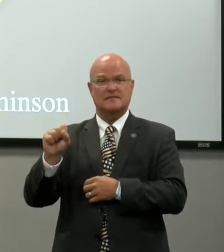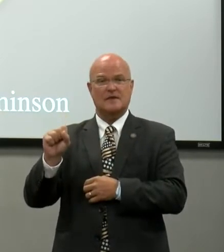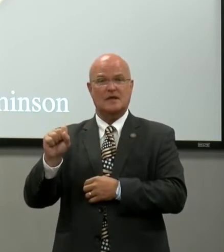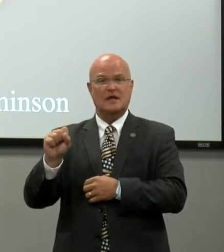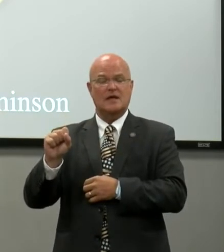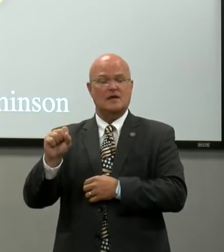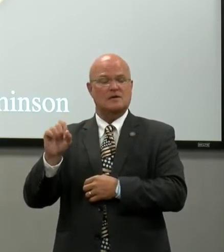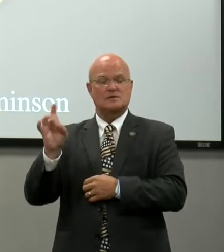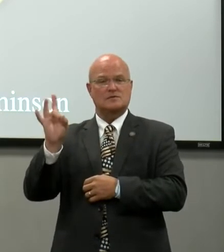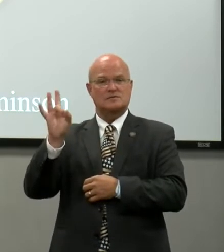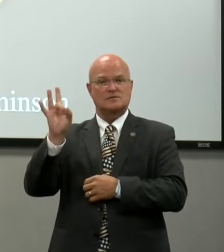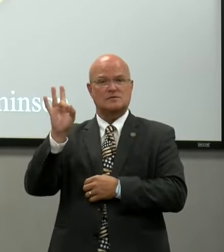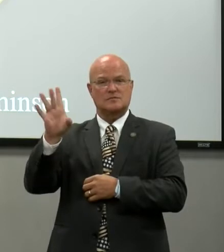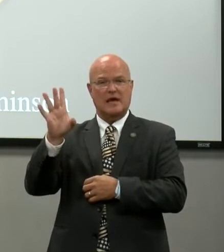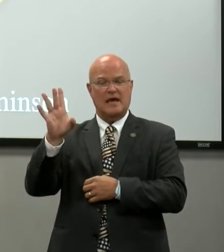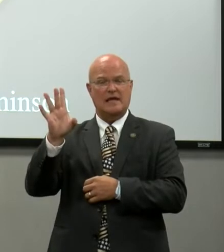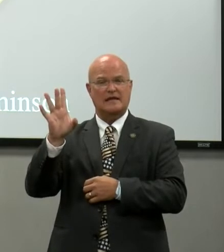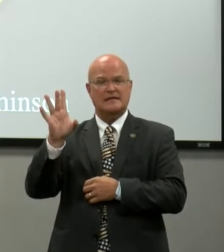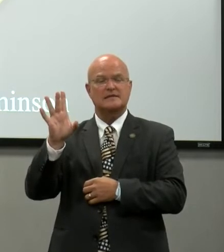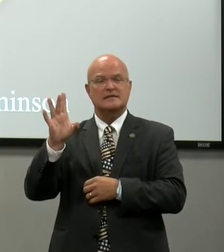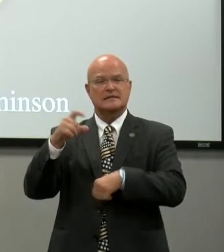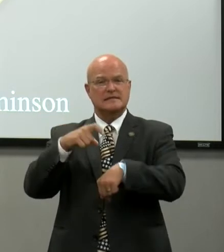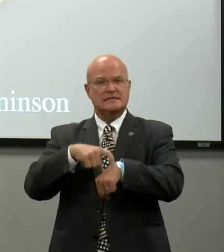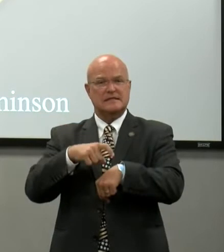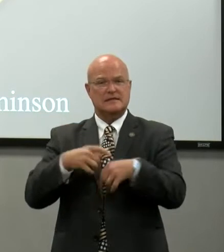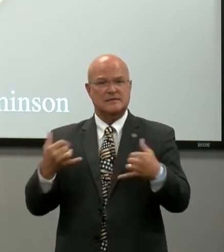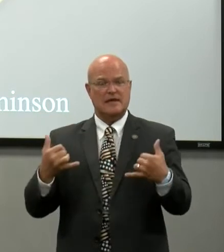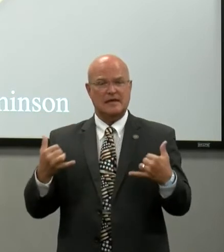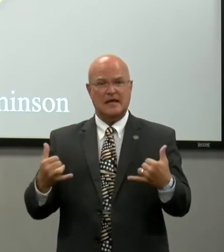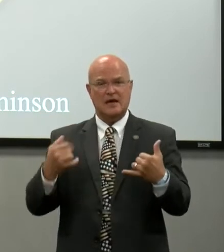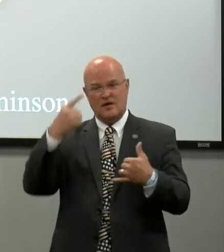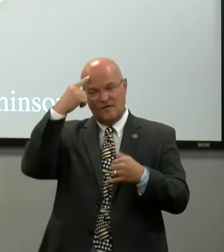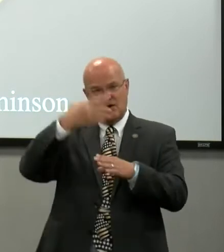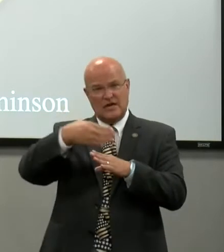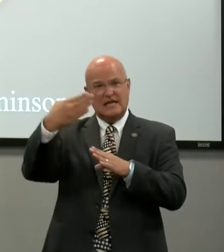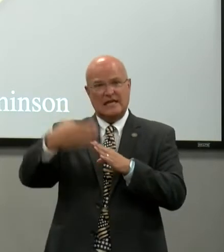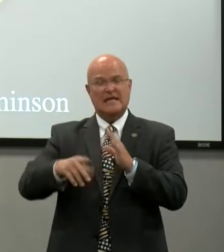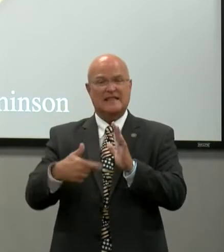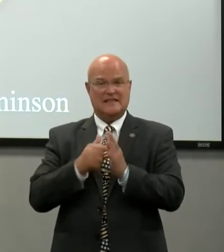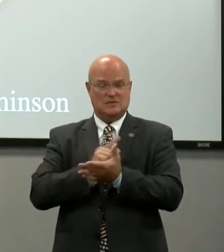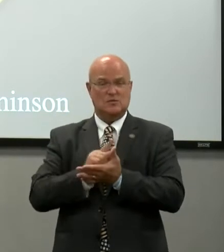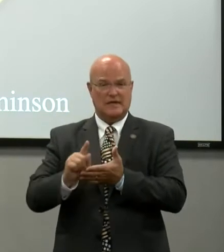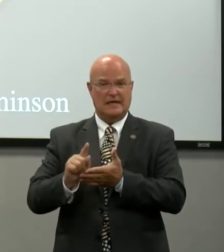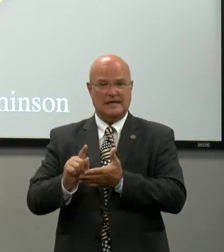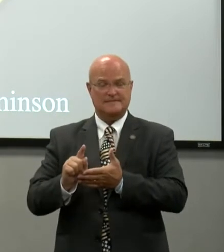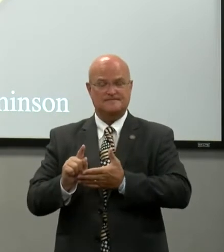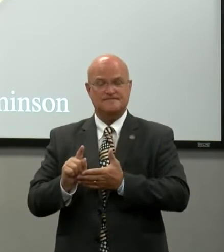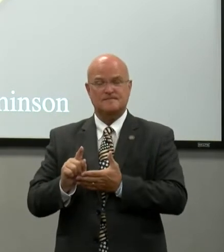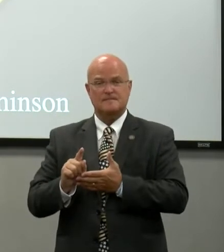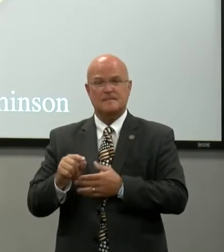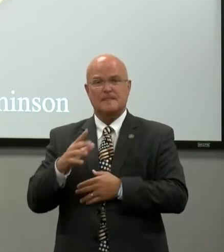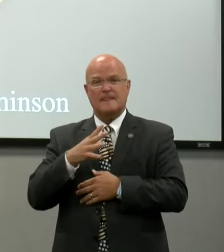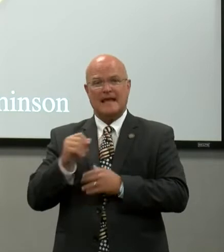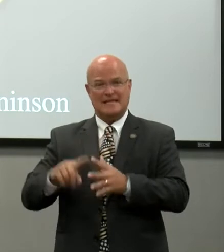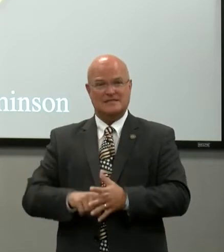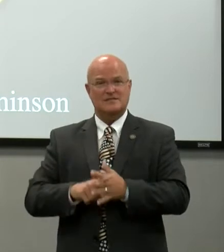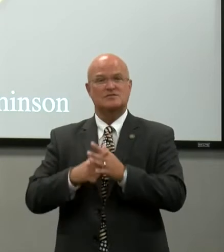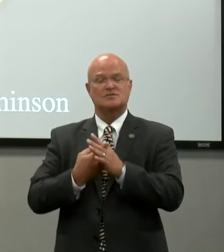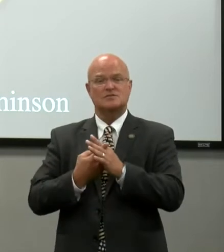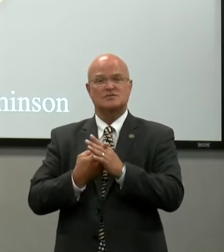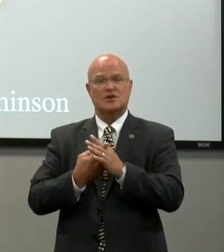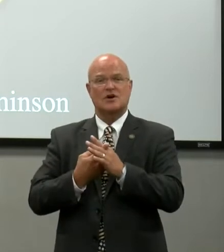fairly dramatic exclamation point to end this week and to